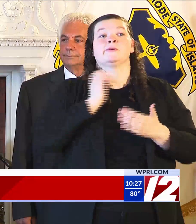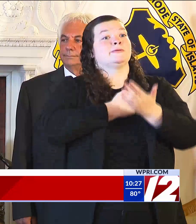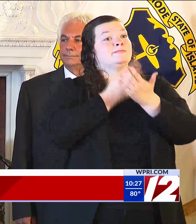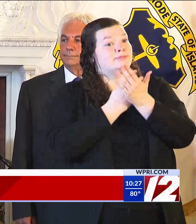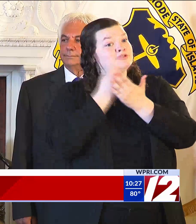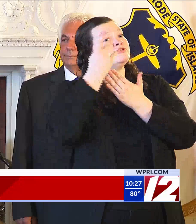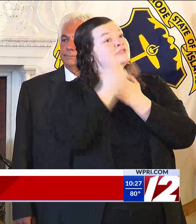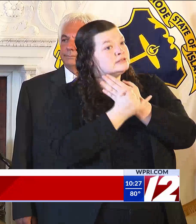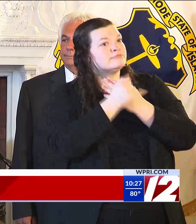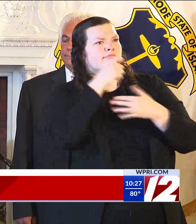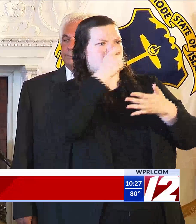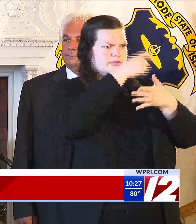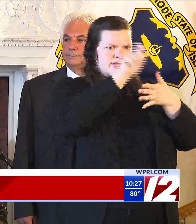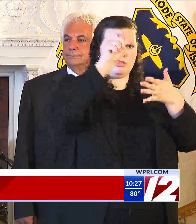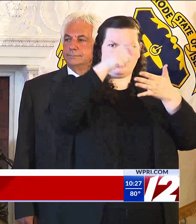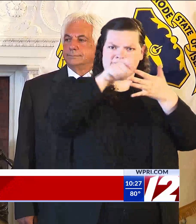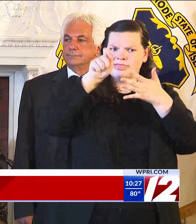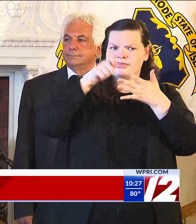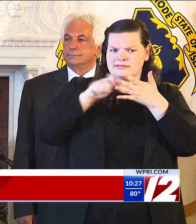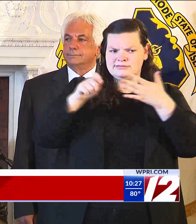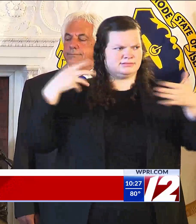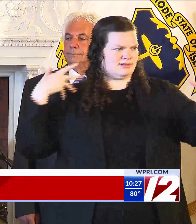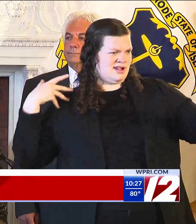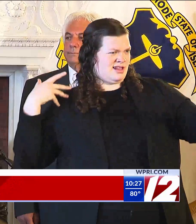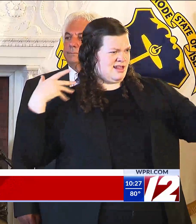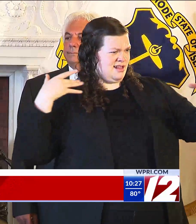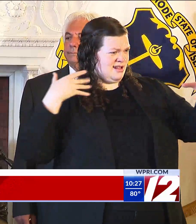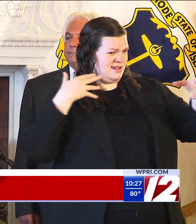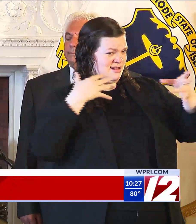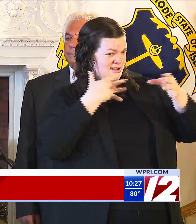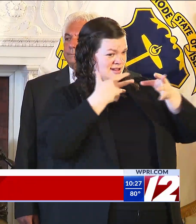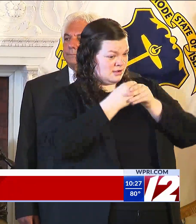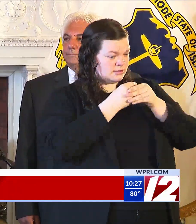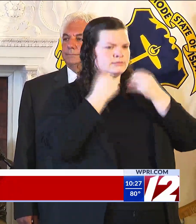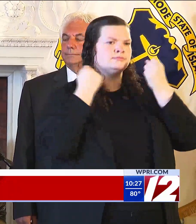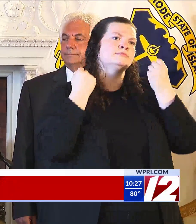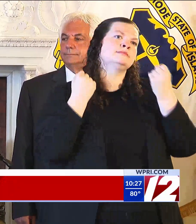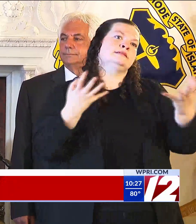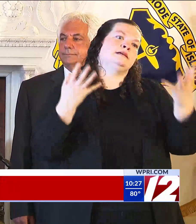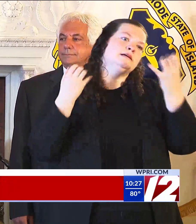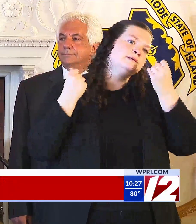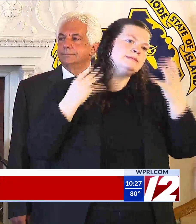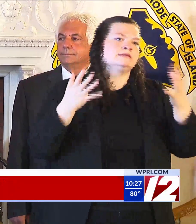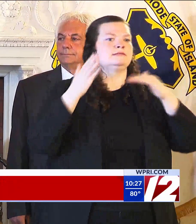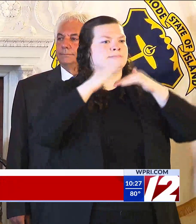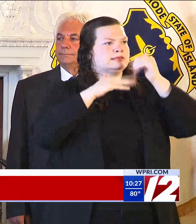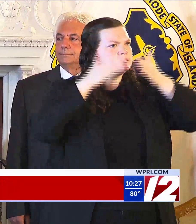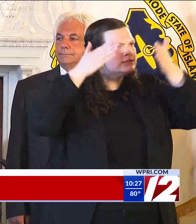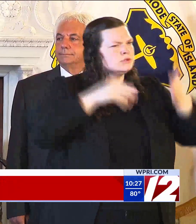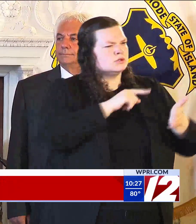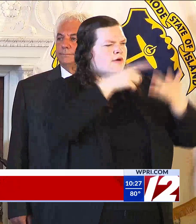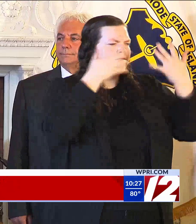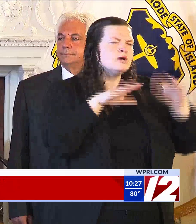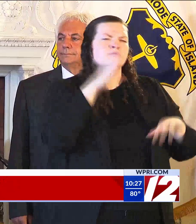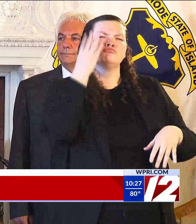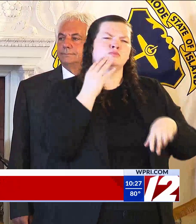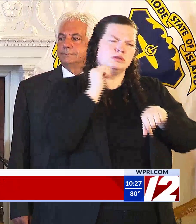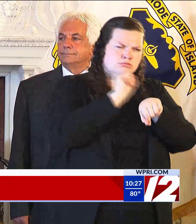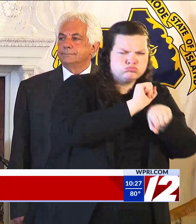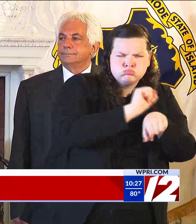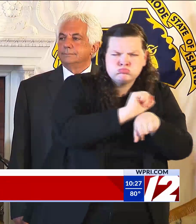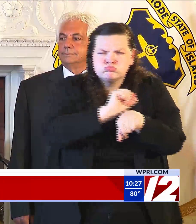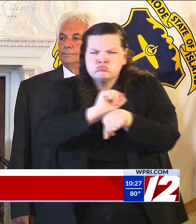thousands of skilled builders that are the lifeblood of our company. For this project, we have assembled an excellent team